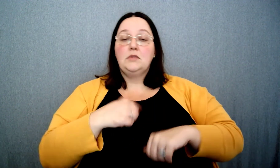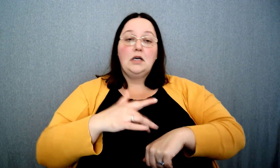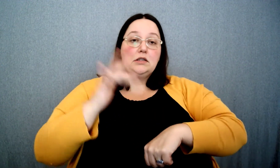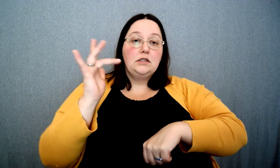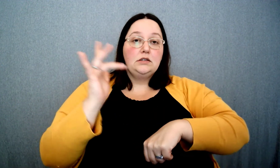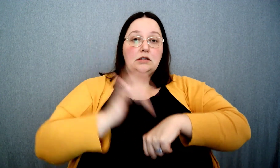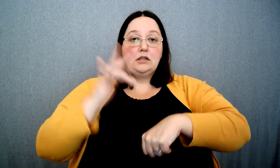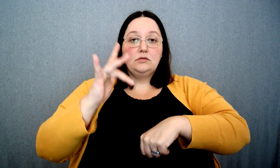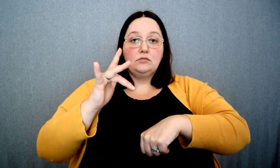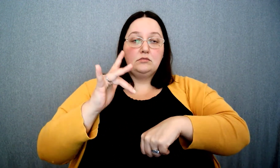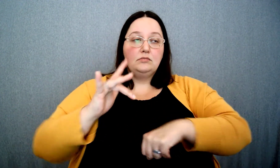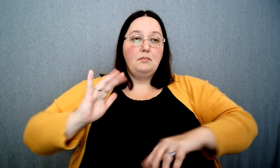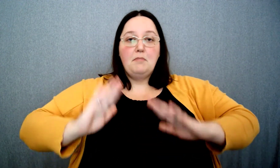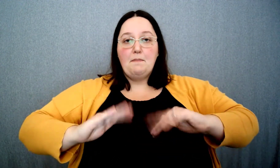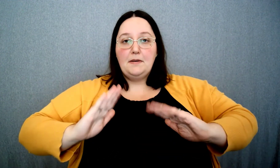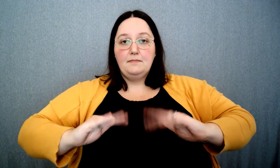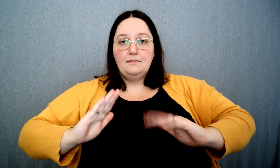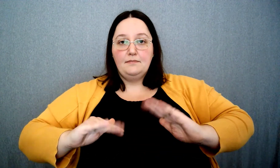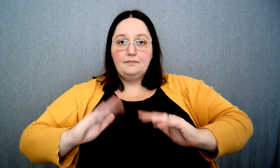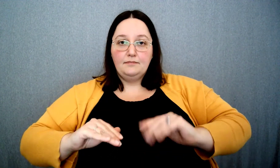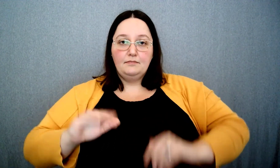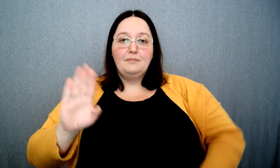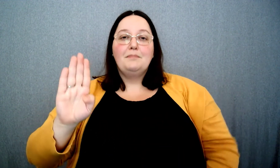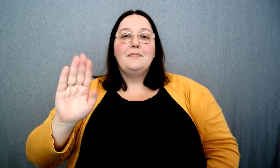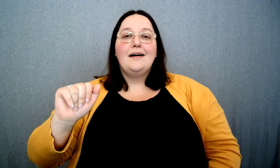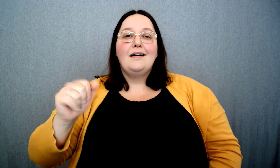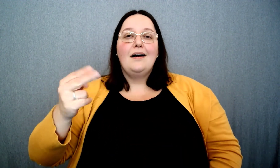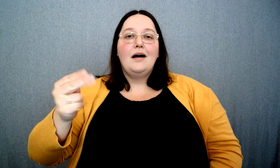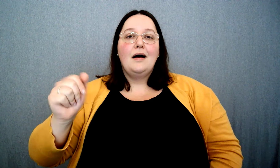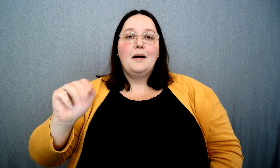location. I have touched the Bahamas, for example.